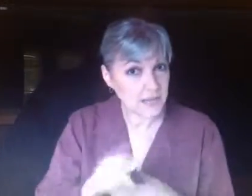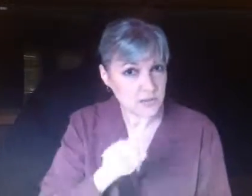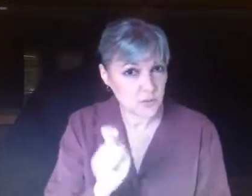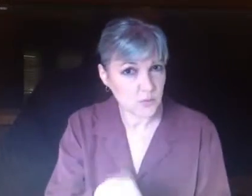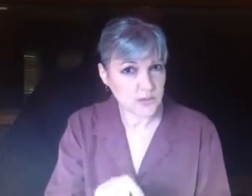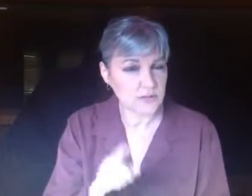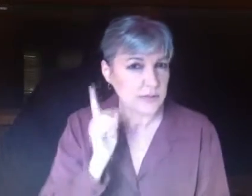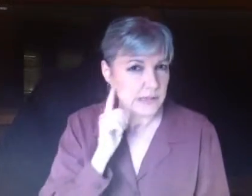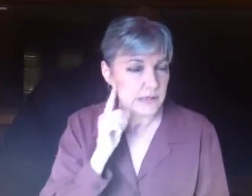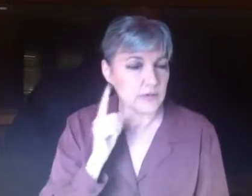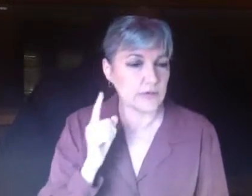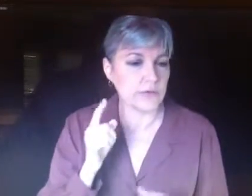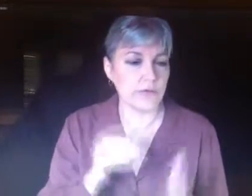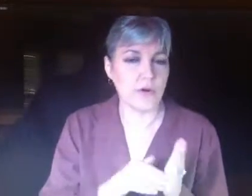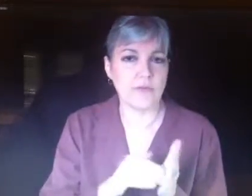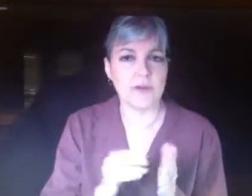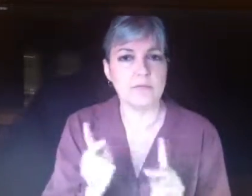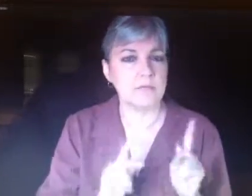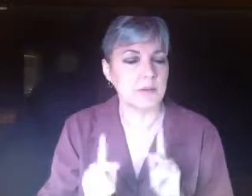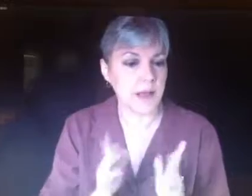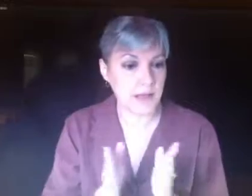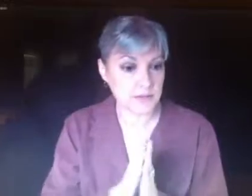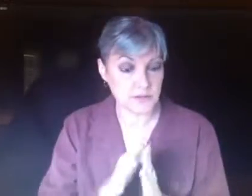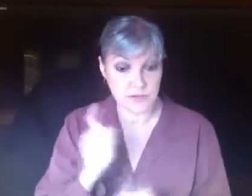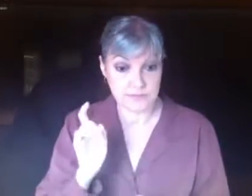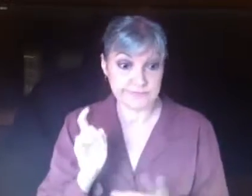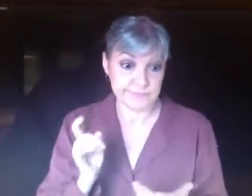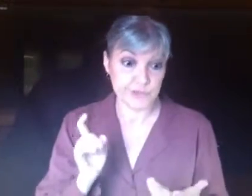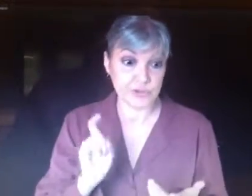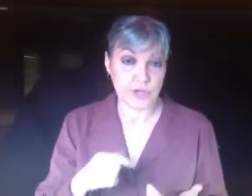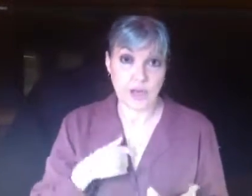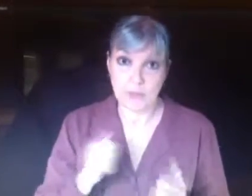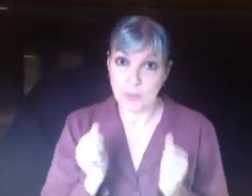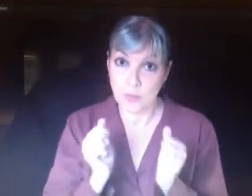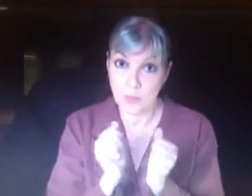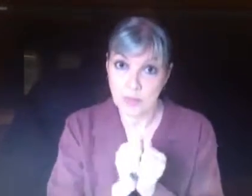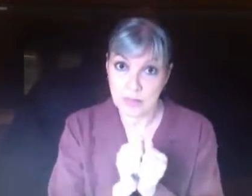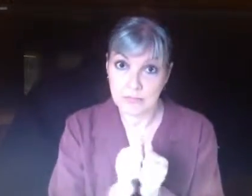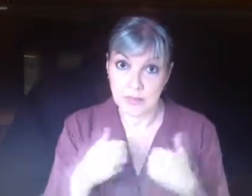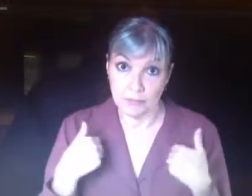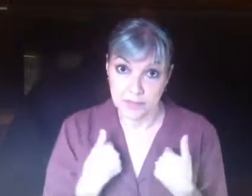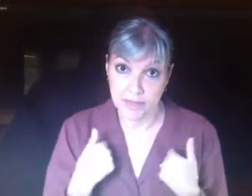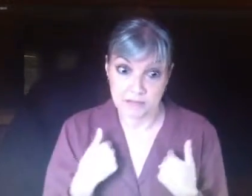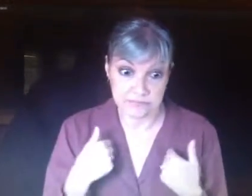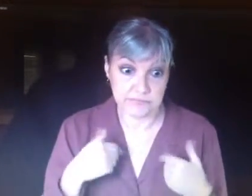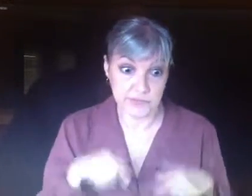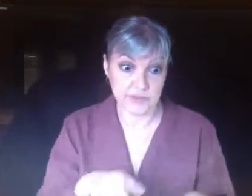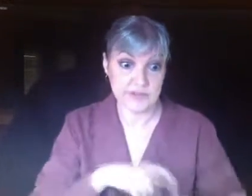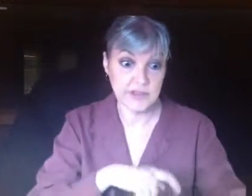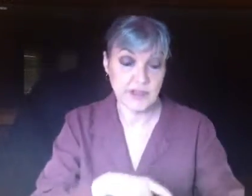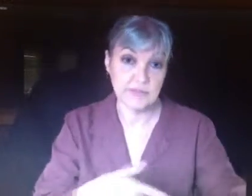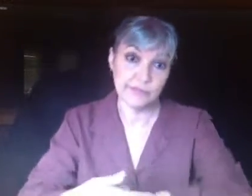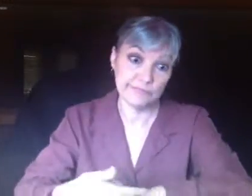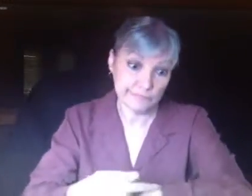The next question that I hear a lot is, should I be with my animal